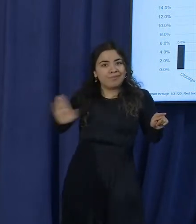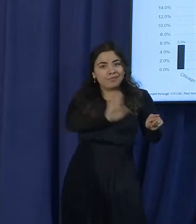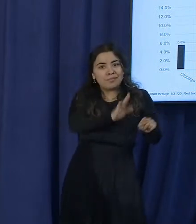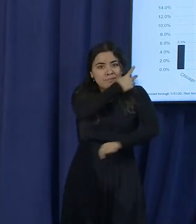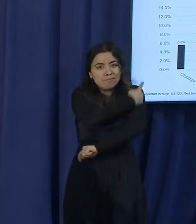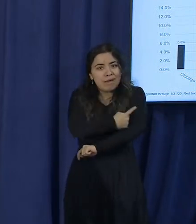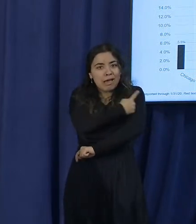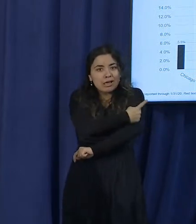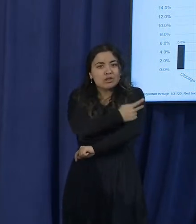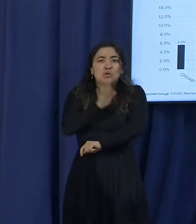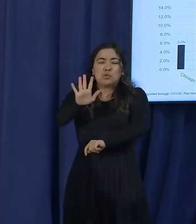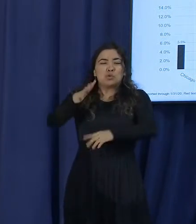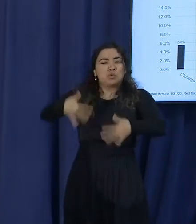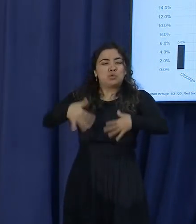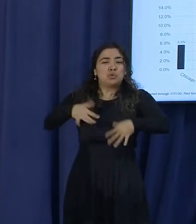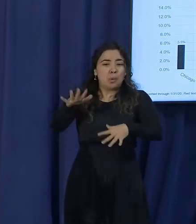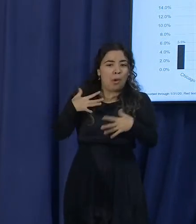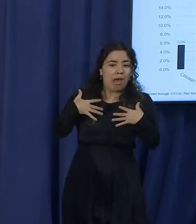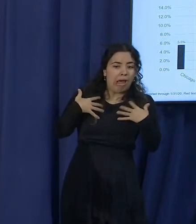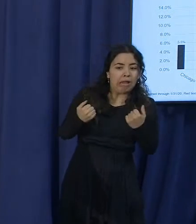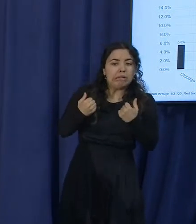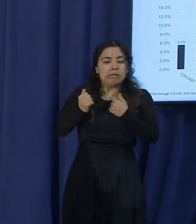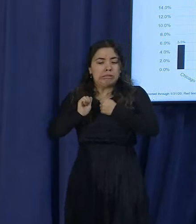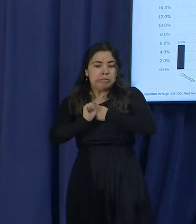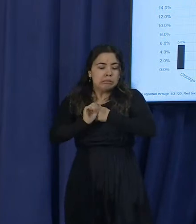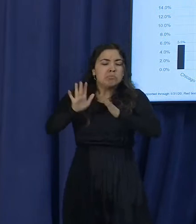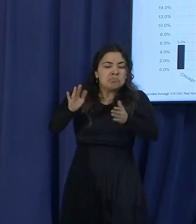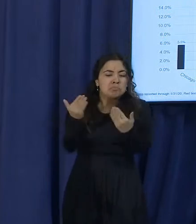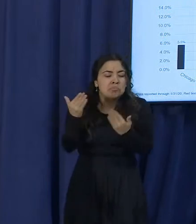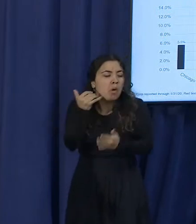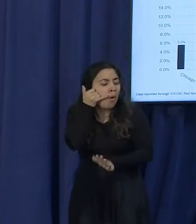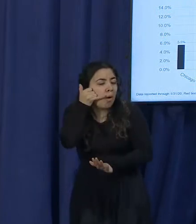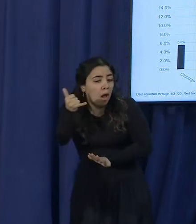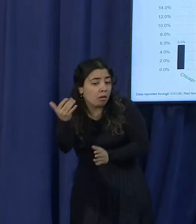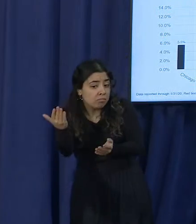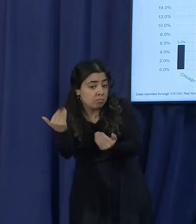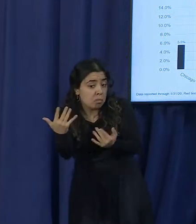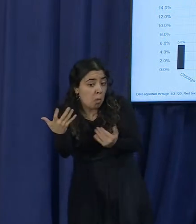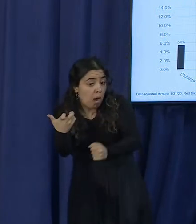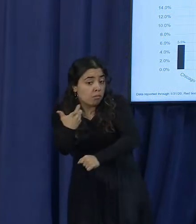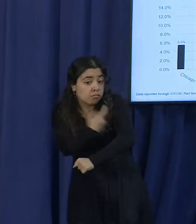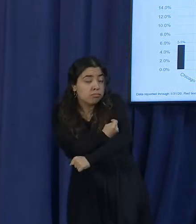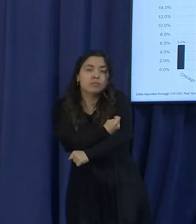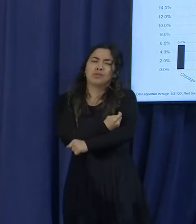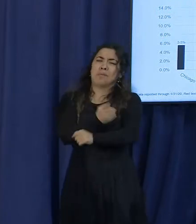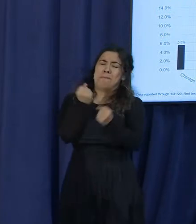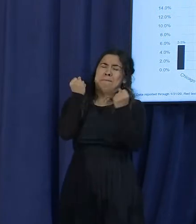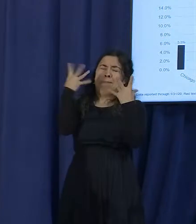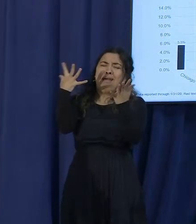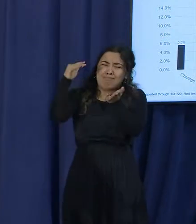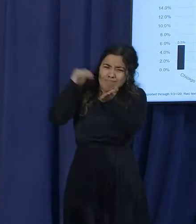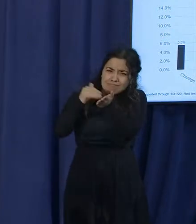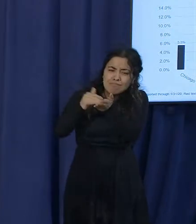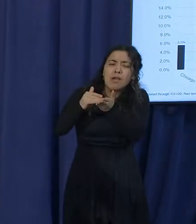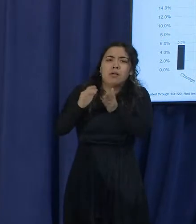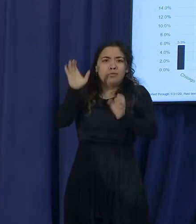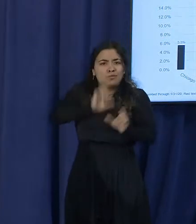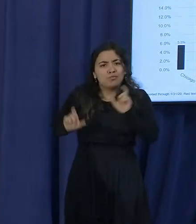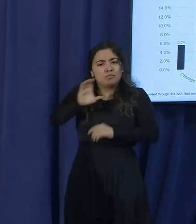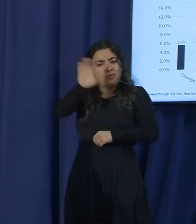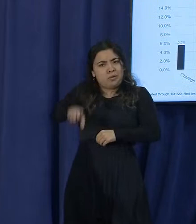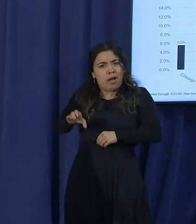So all over this city, thousands and thousands of our most vulnerable Chicagoans have been called in for vaccine, and